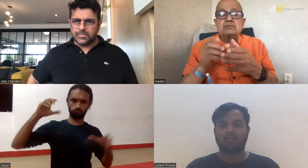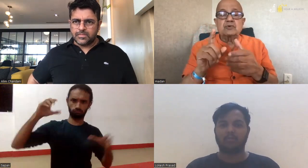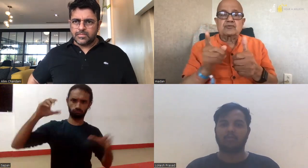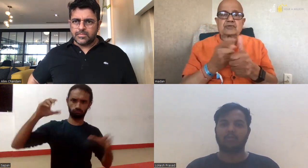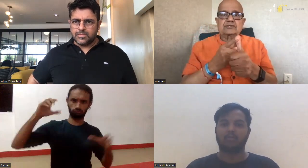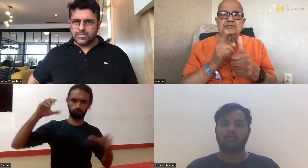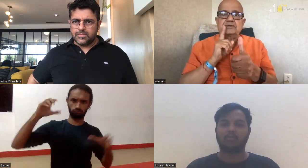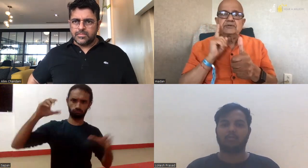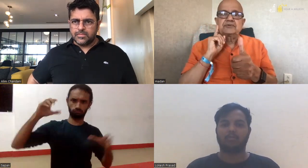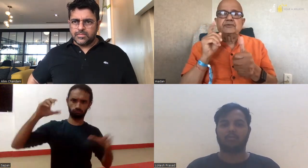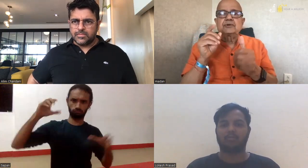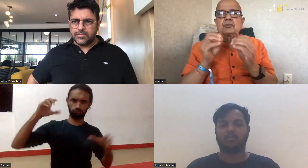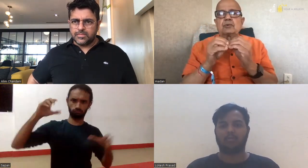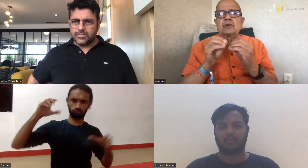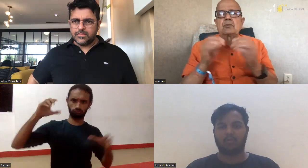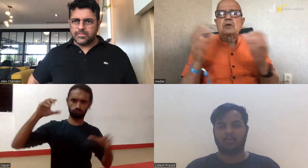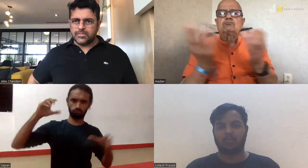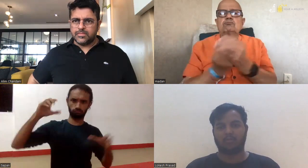Sapan, can you sign that again?